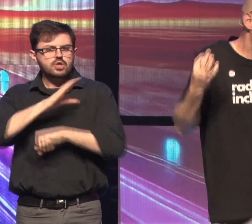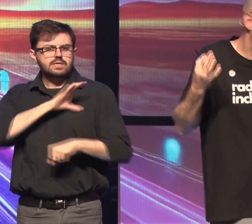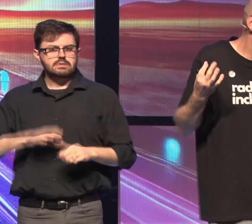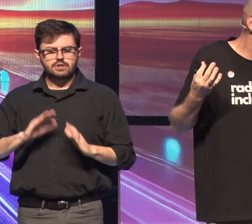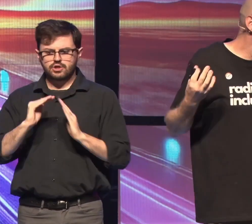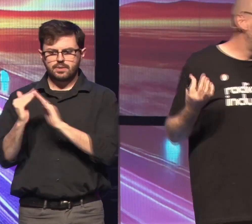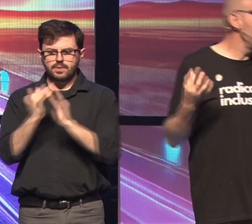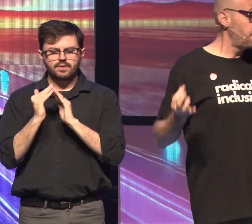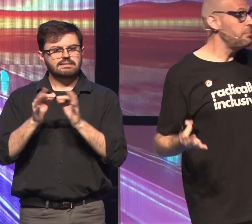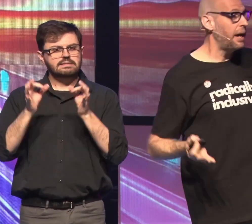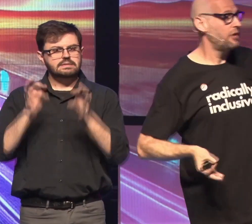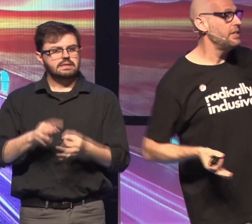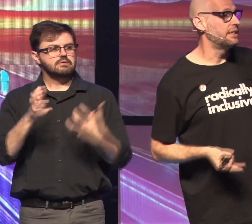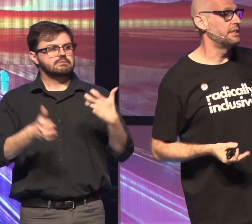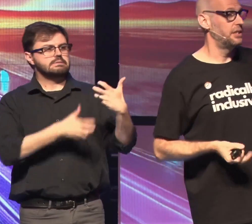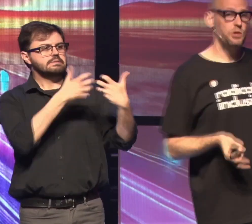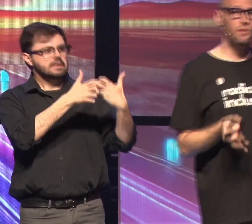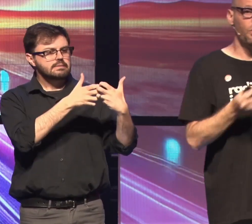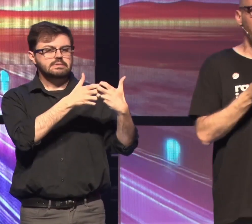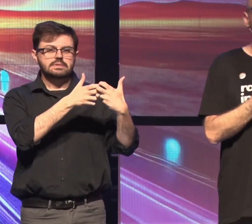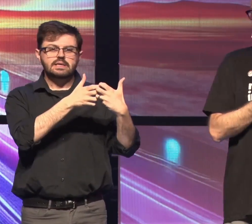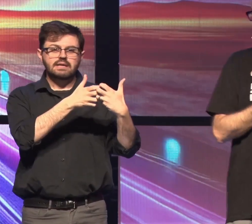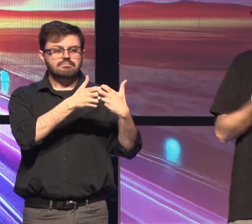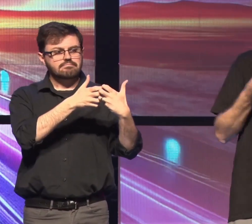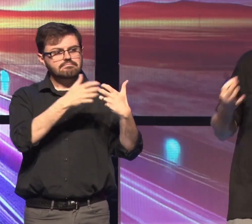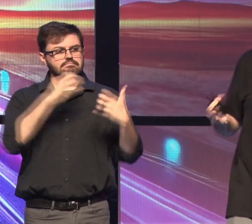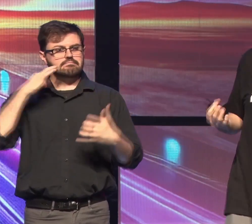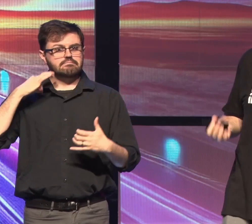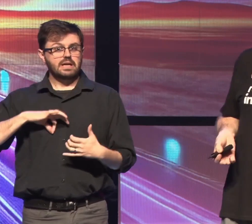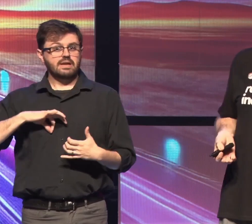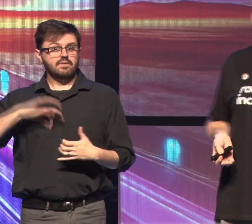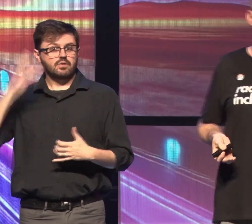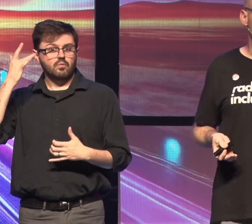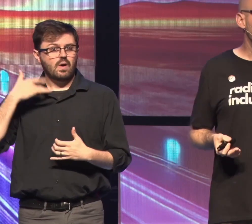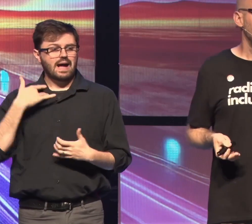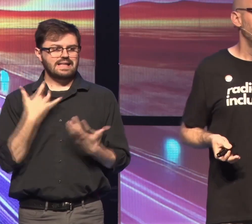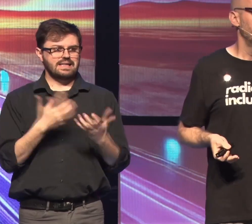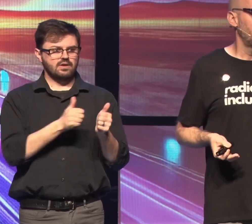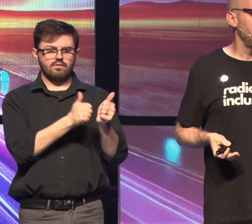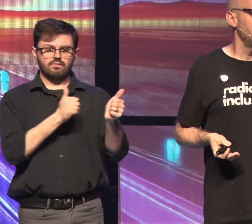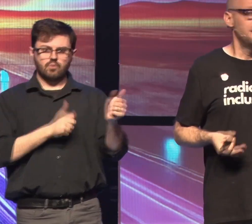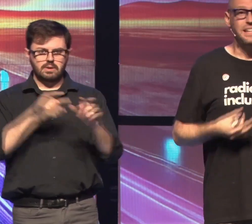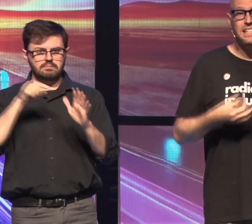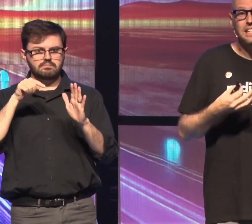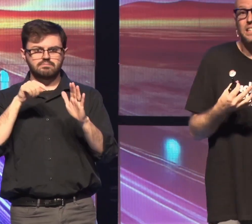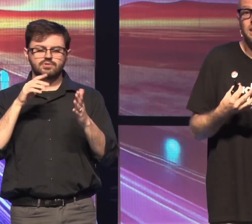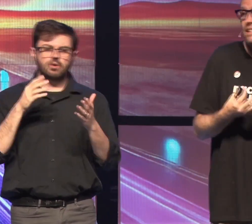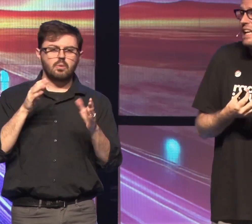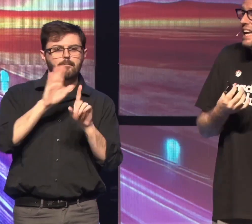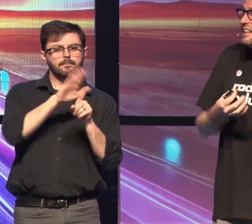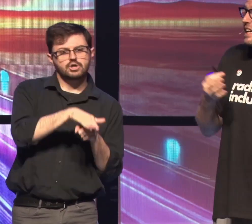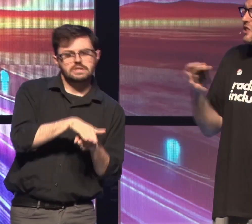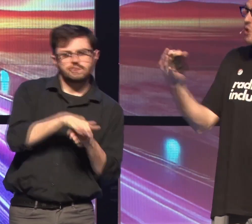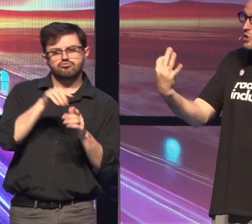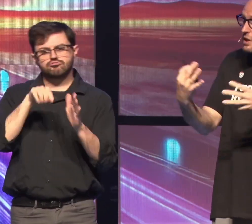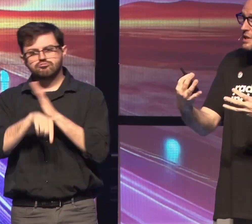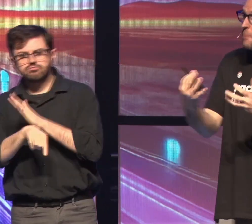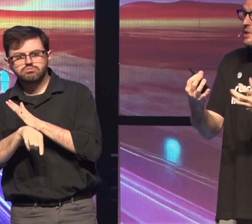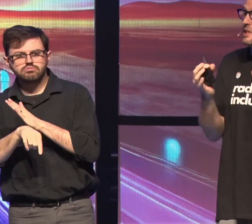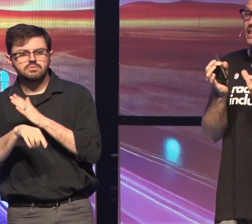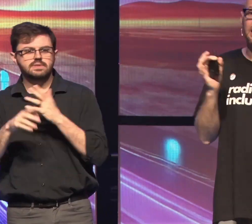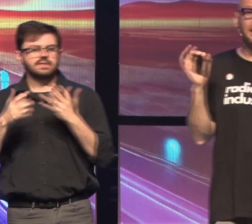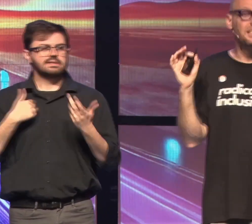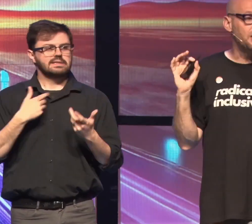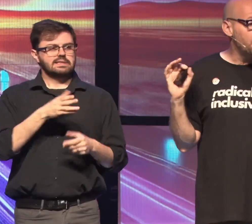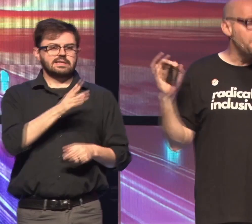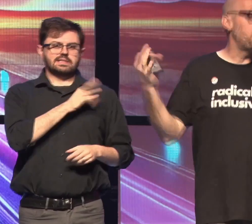this for, pretty pragmatic reasons, to avoid unnecessary persecution, right? They did this to gain kind of social